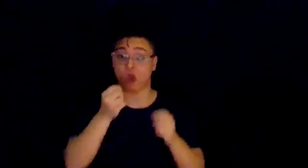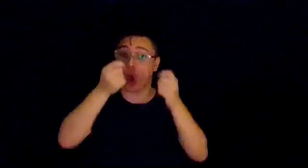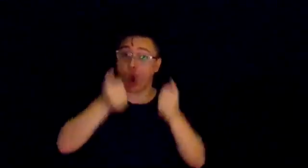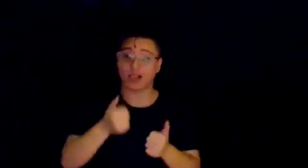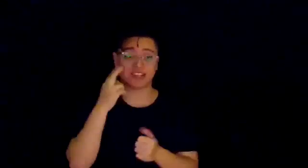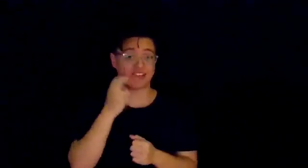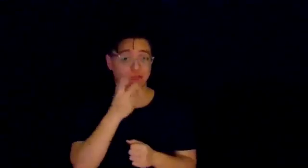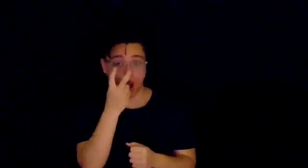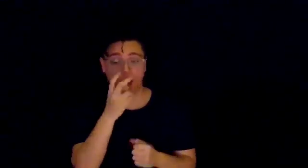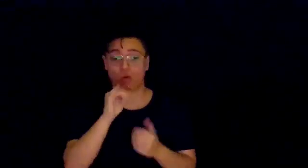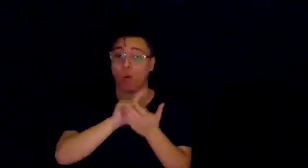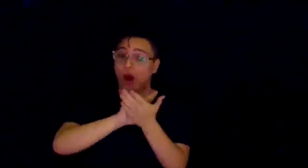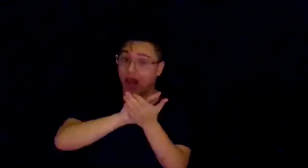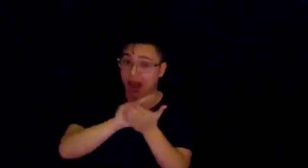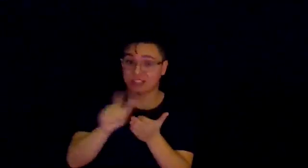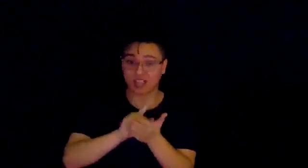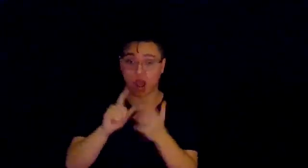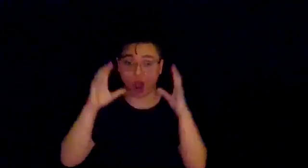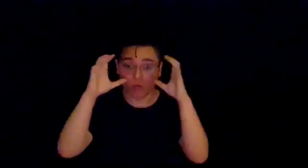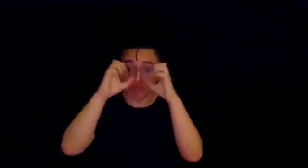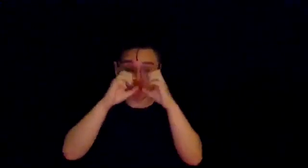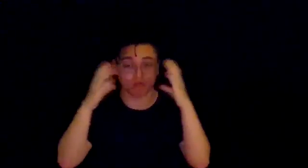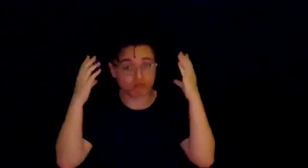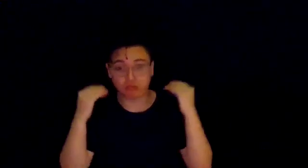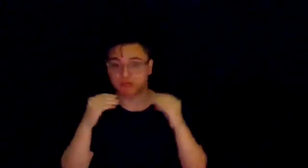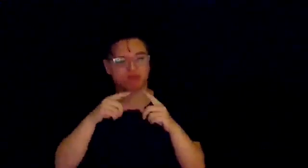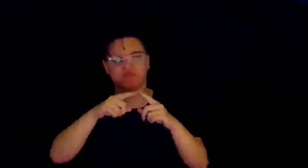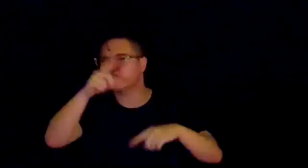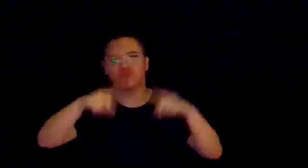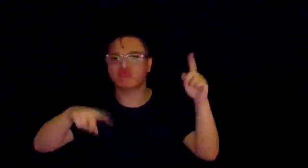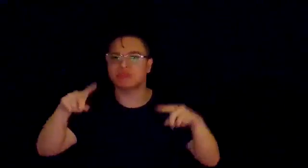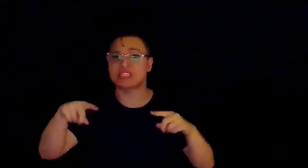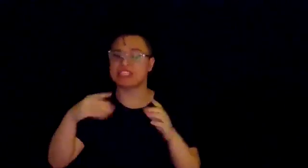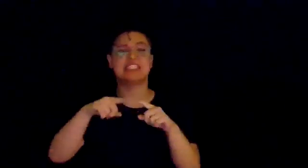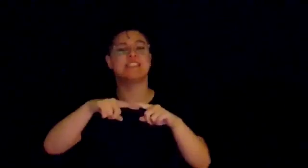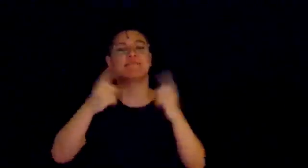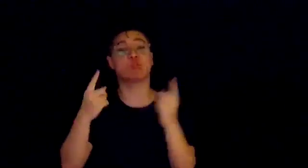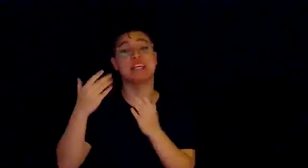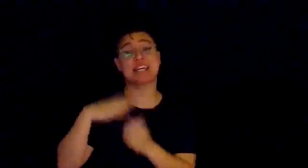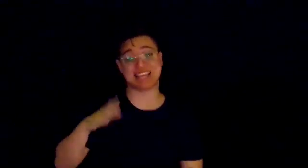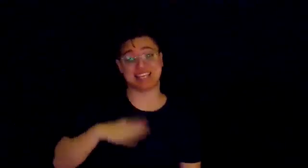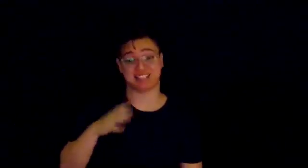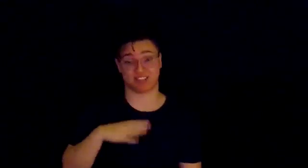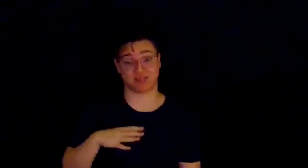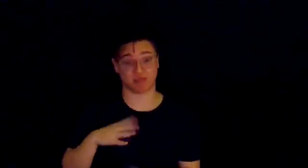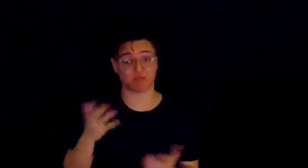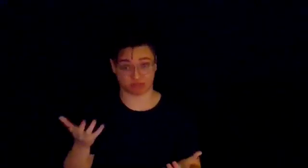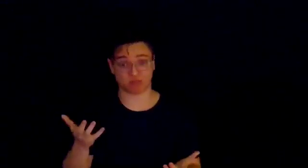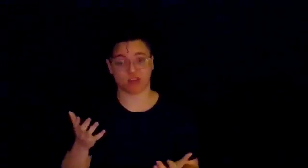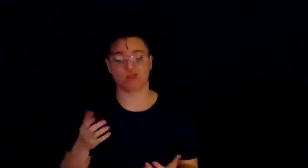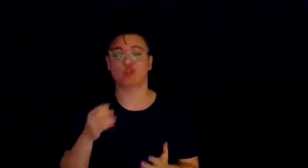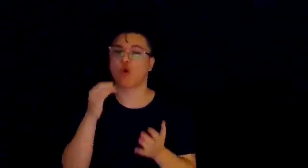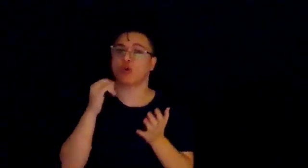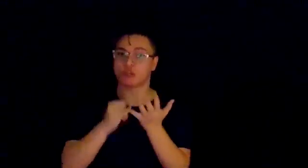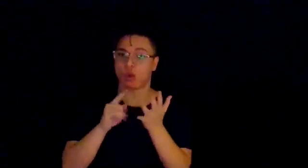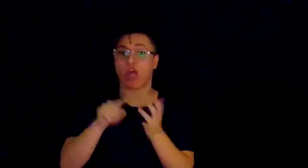Some deafblind, like early deafblind, early onset, or later, ushers, go deaf later in life, go